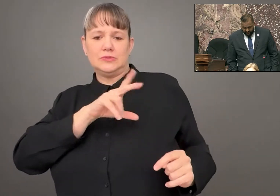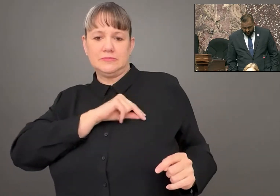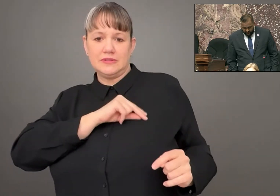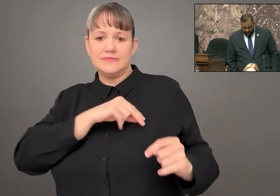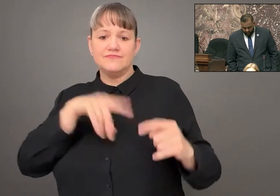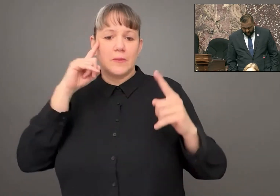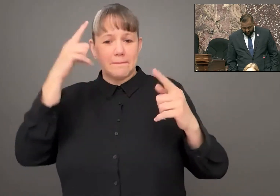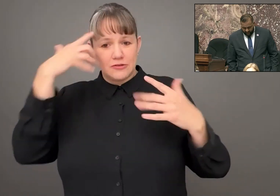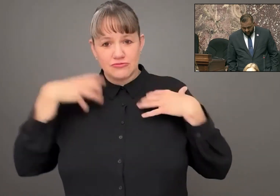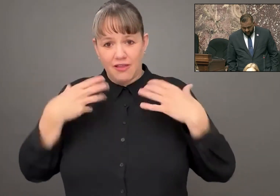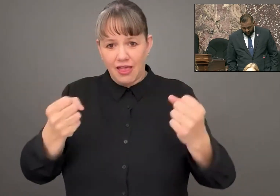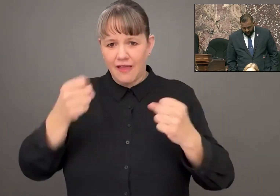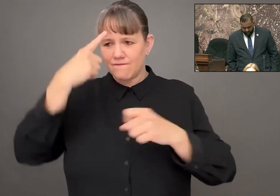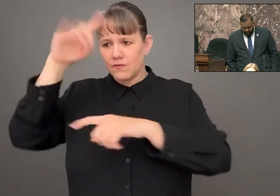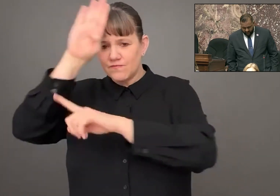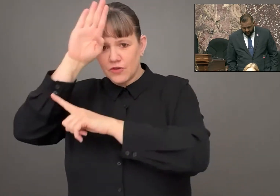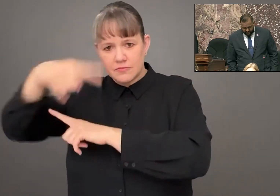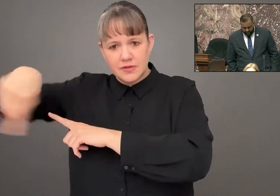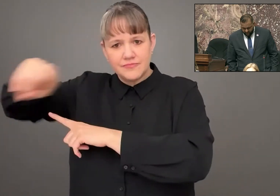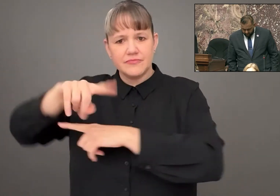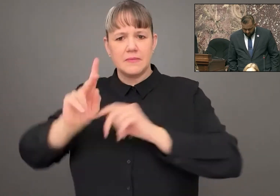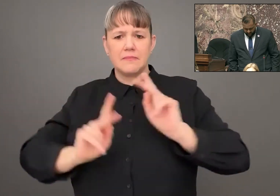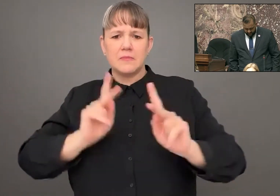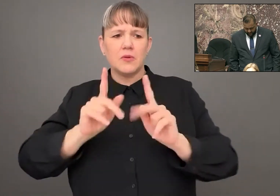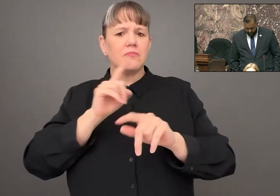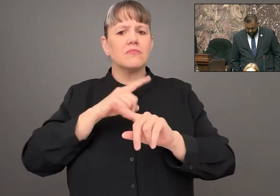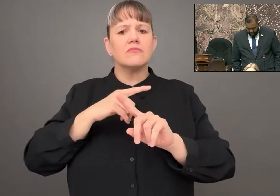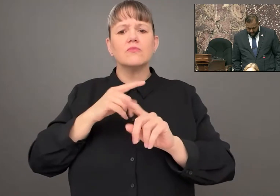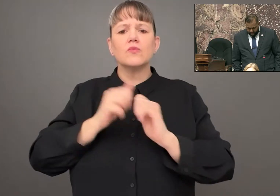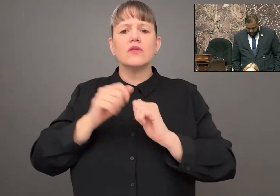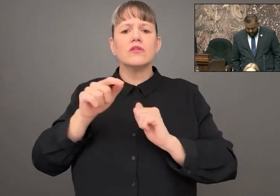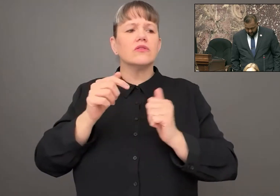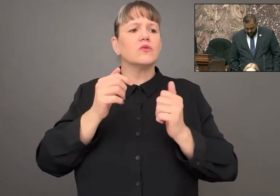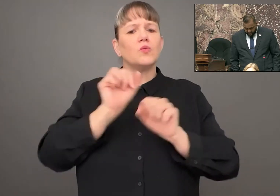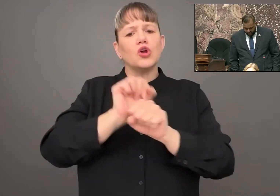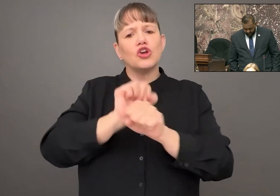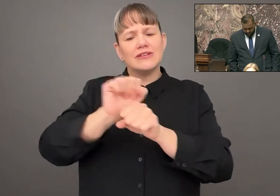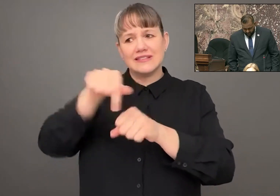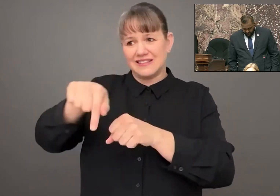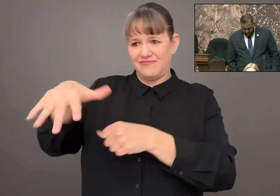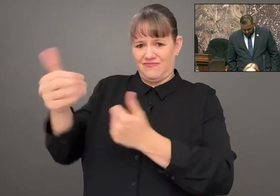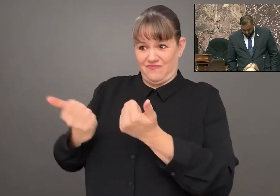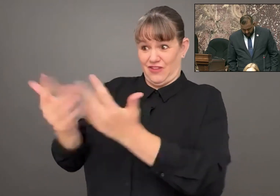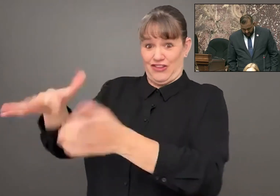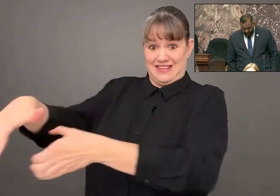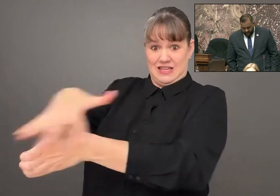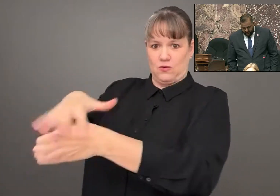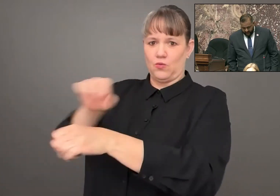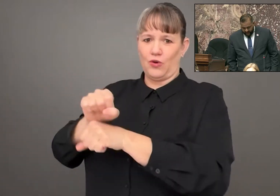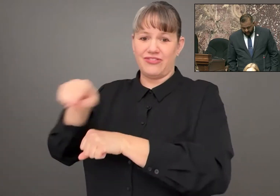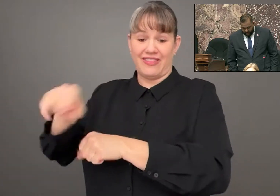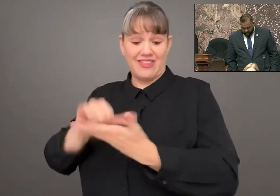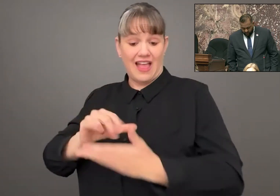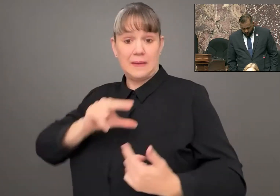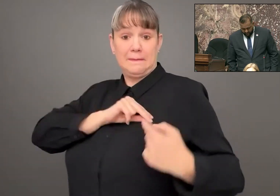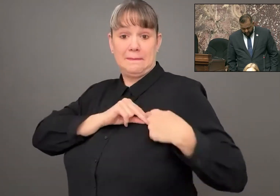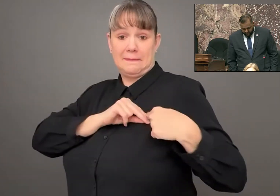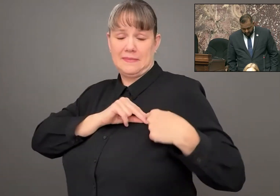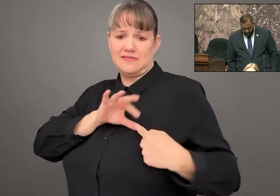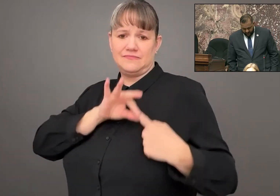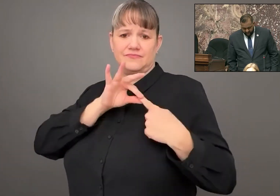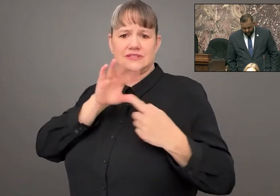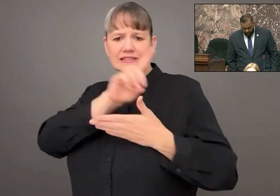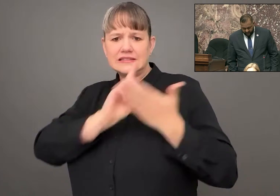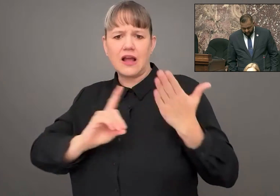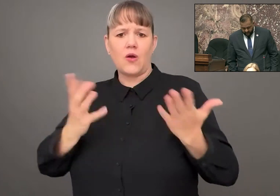United Way's Wildfire Recovery Fund. It's a beautiful pin that was designed by Charlene Johnny, a